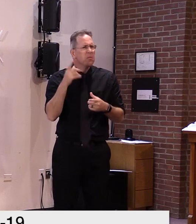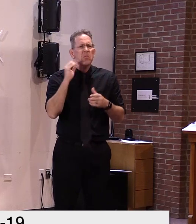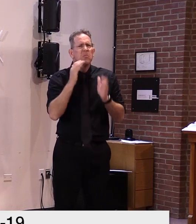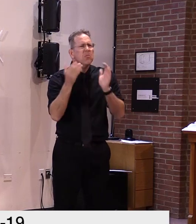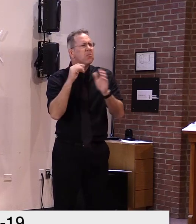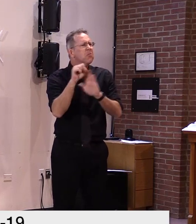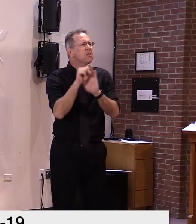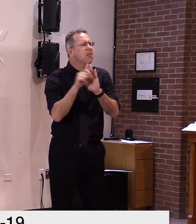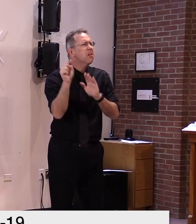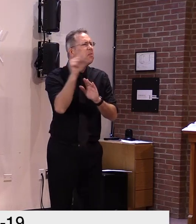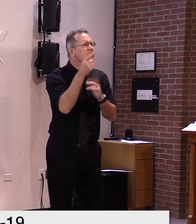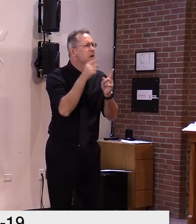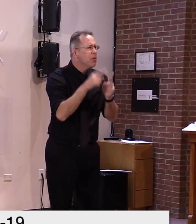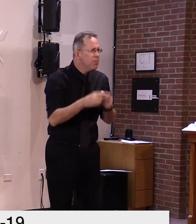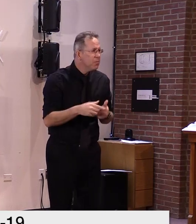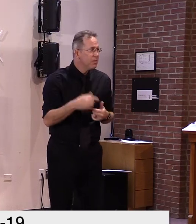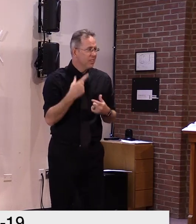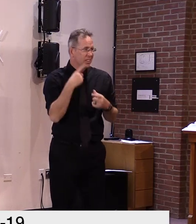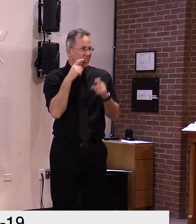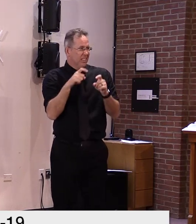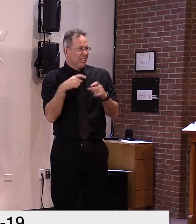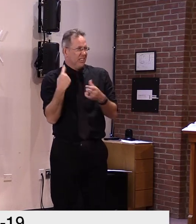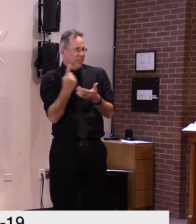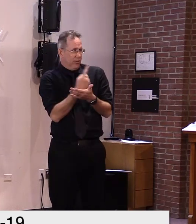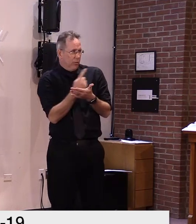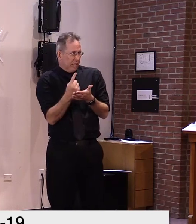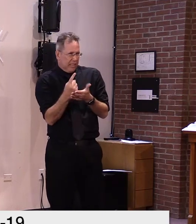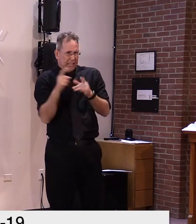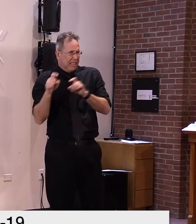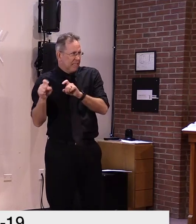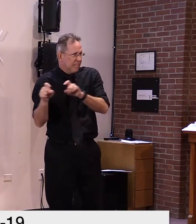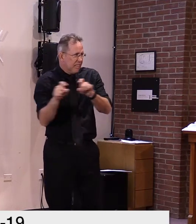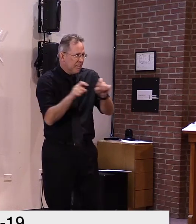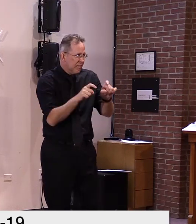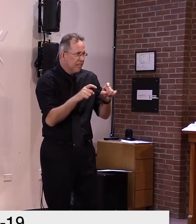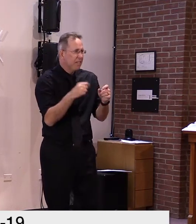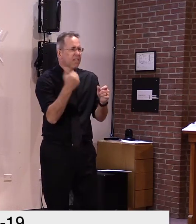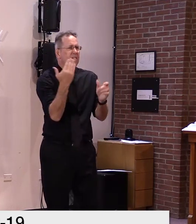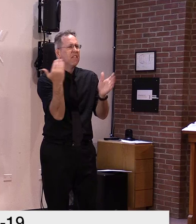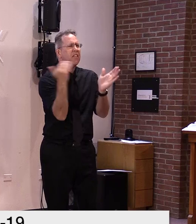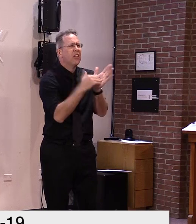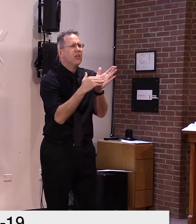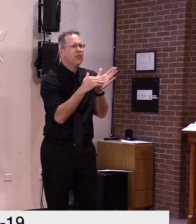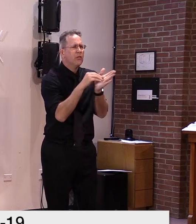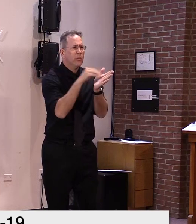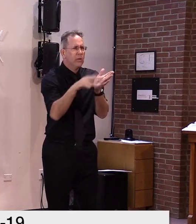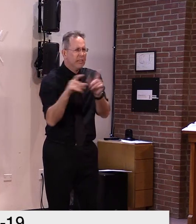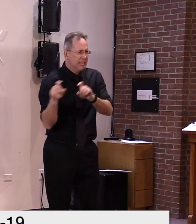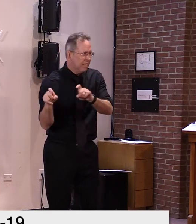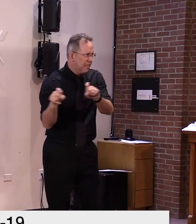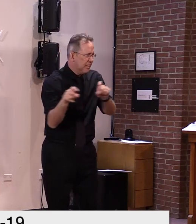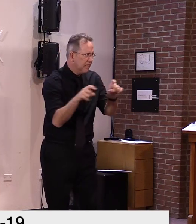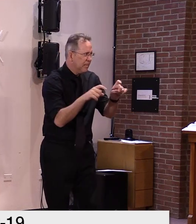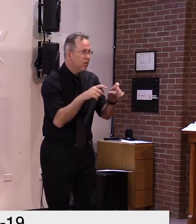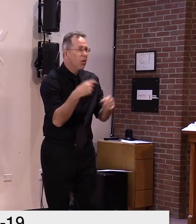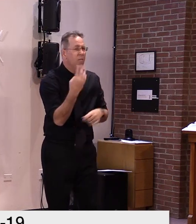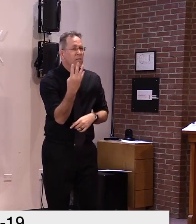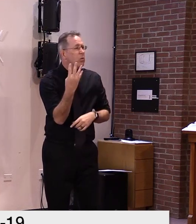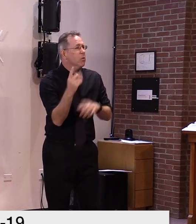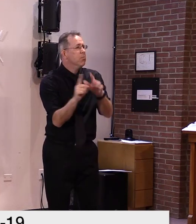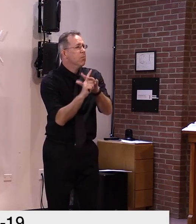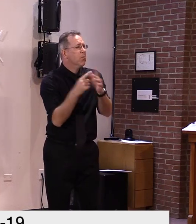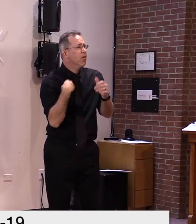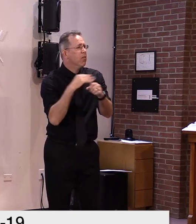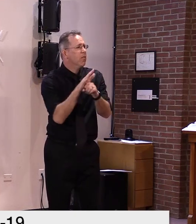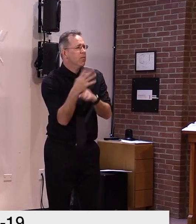tests performed in the last week from higher education institutions, only 4 new cases. So 55 cases total, compares again favorably